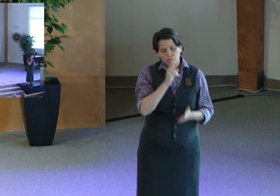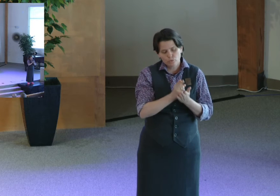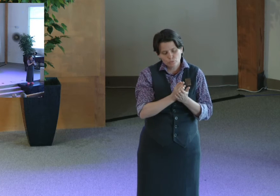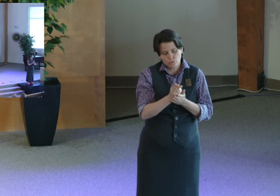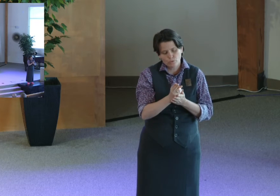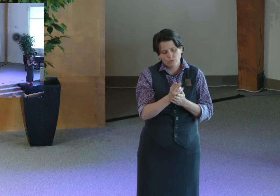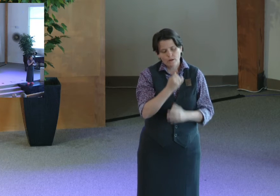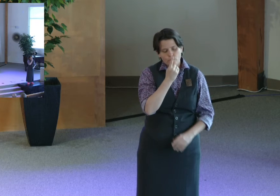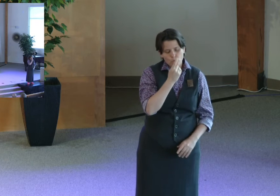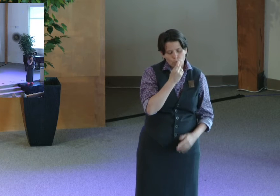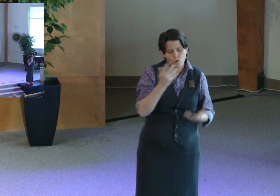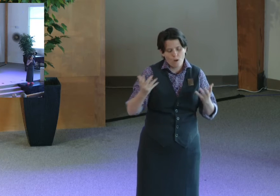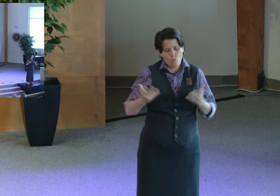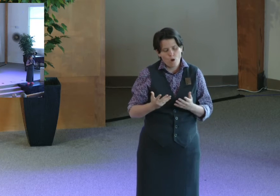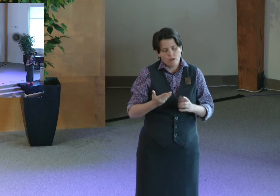Exhale.